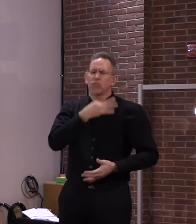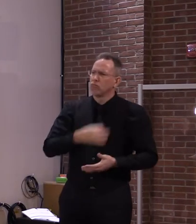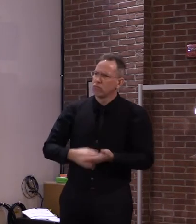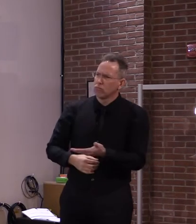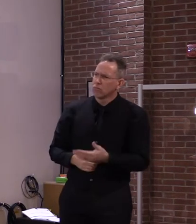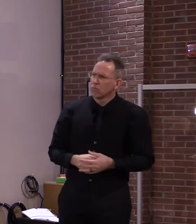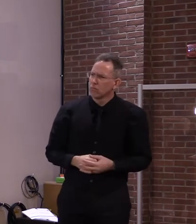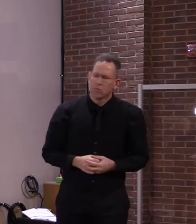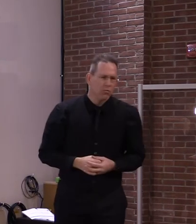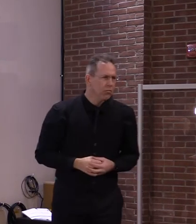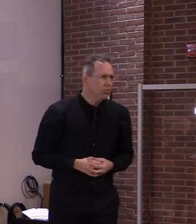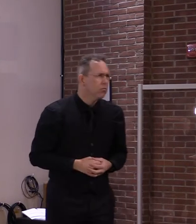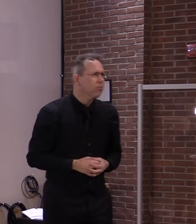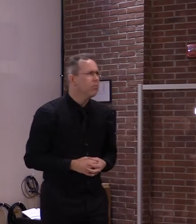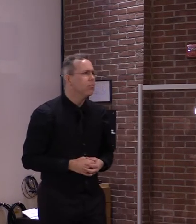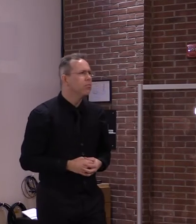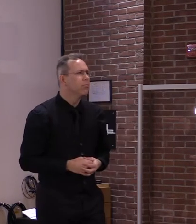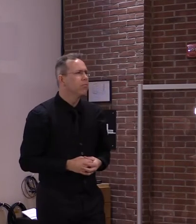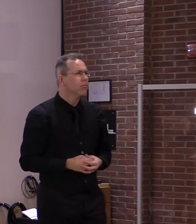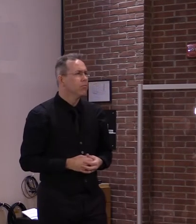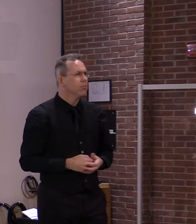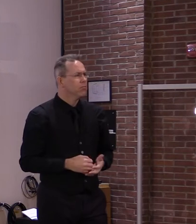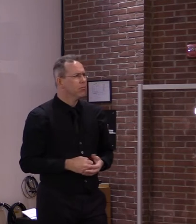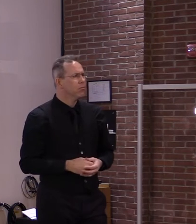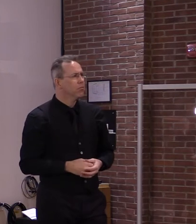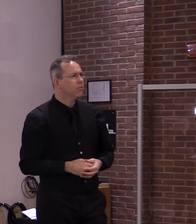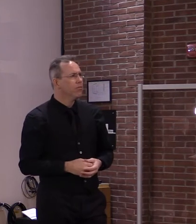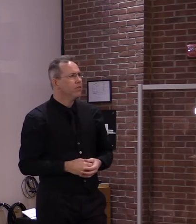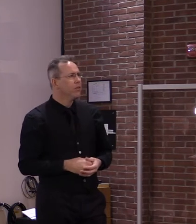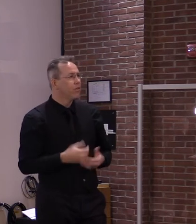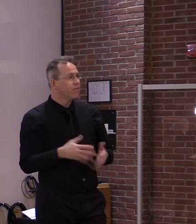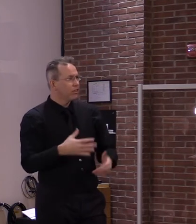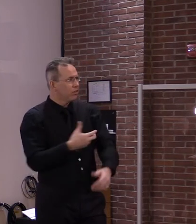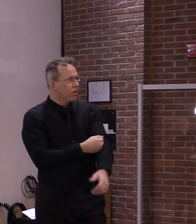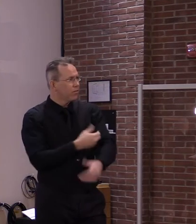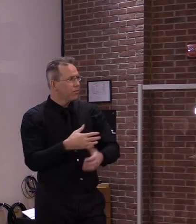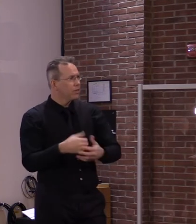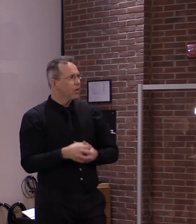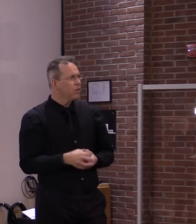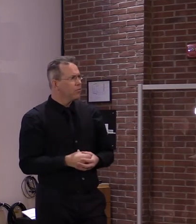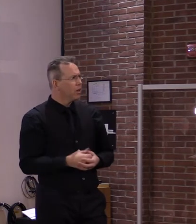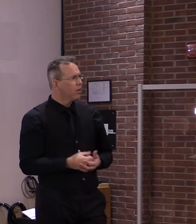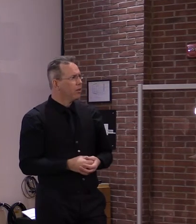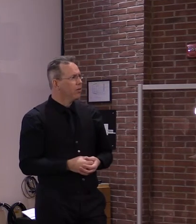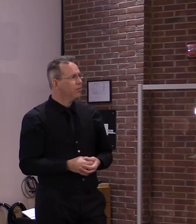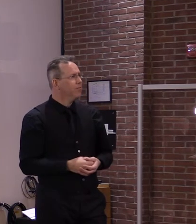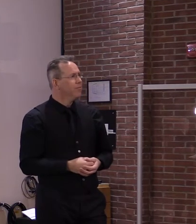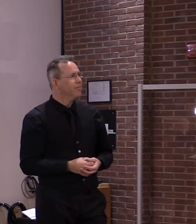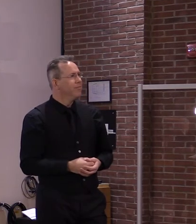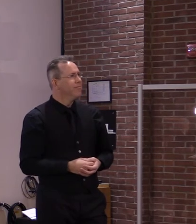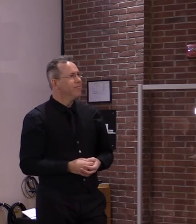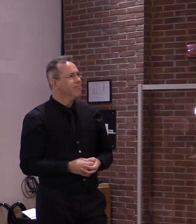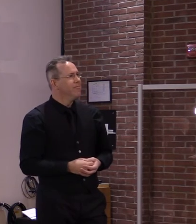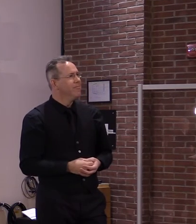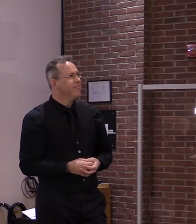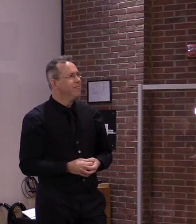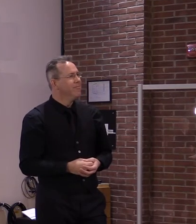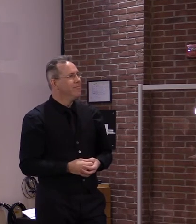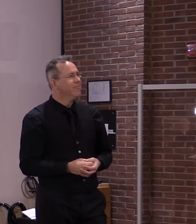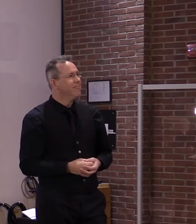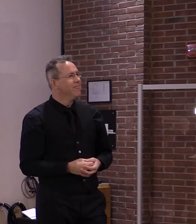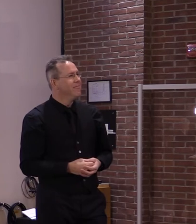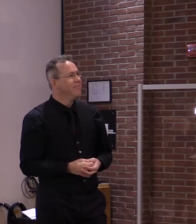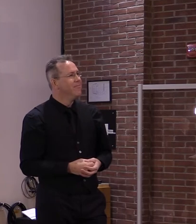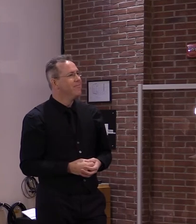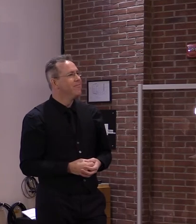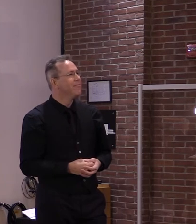in an ideal world to be none uh but let's be realistic there probably are people out here out there that